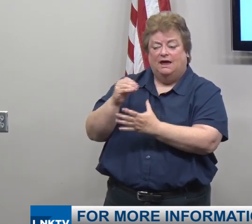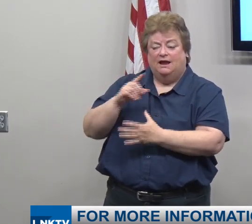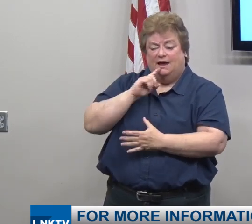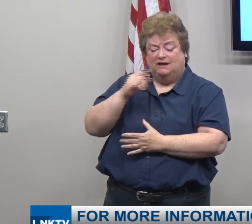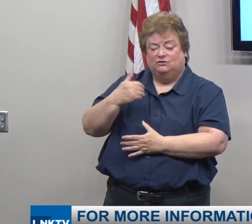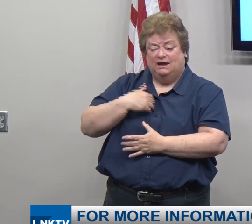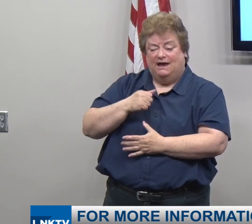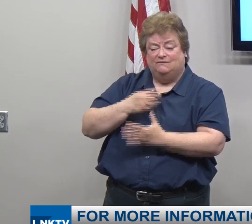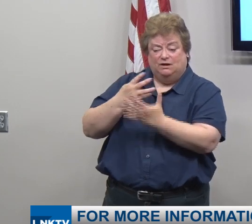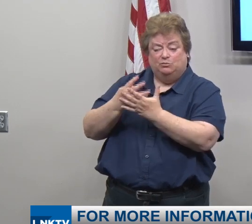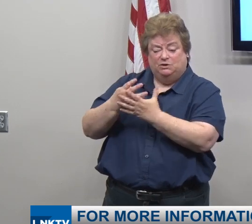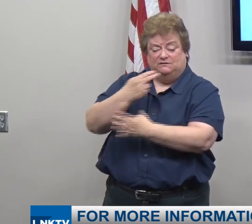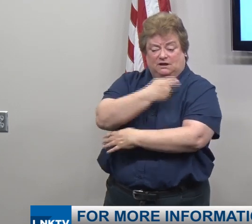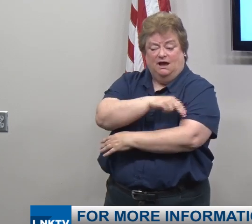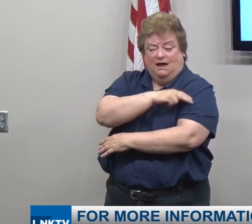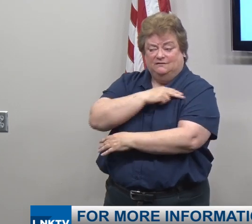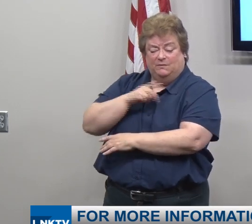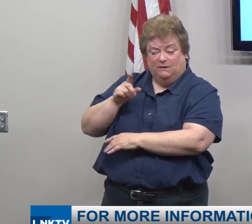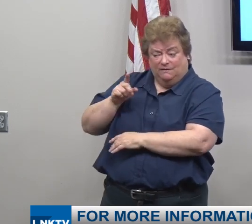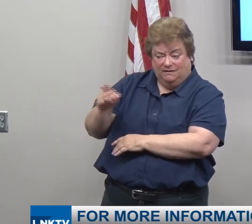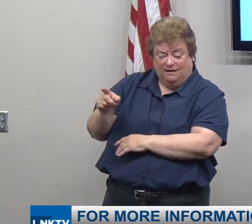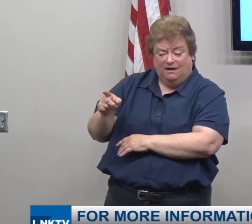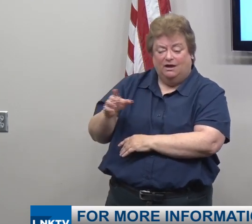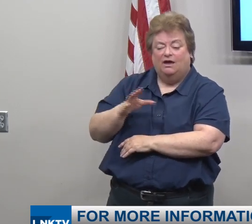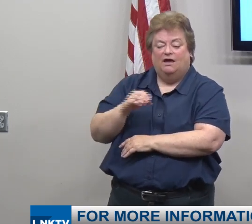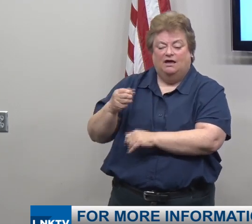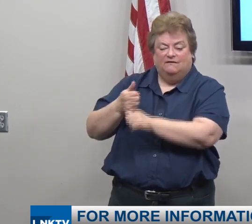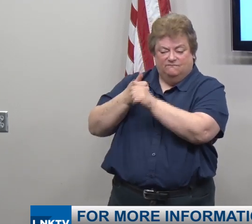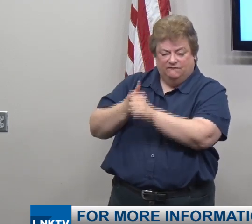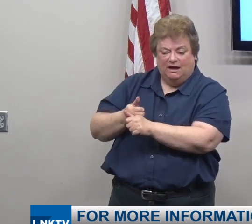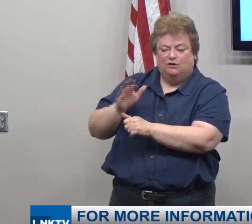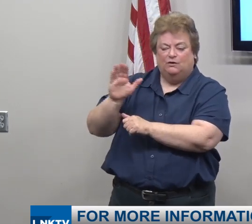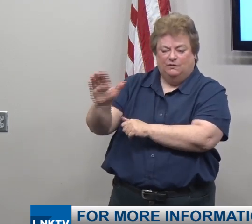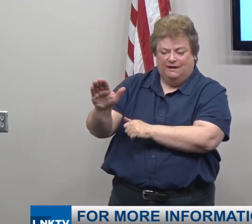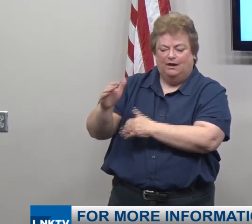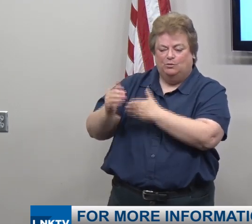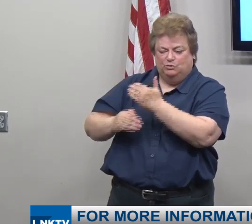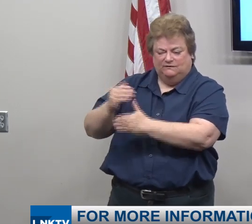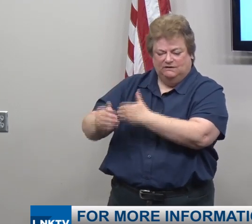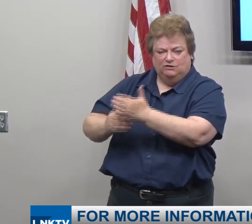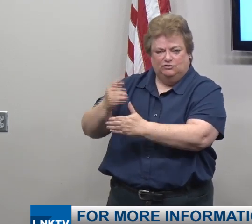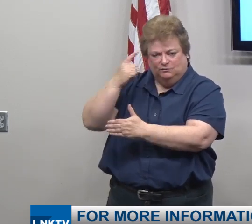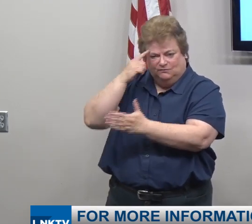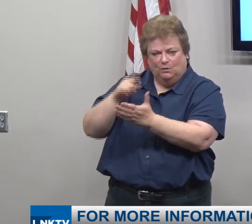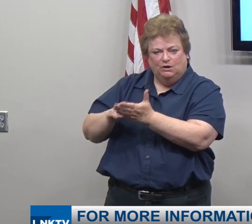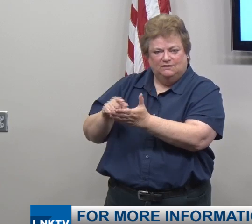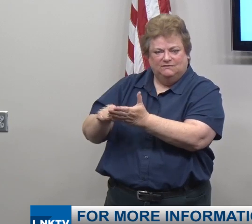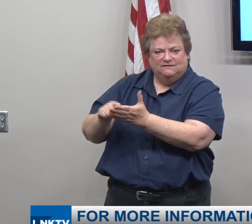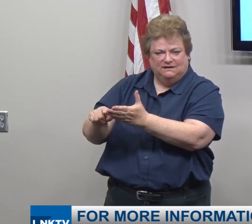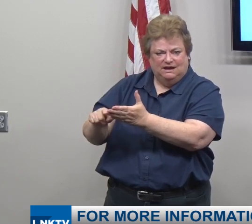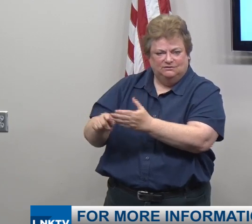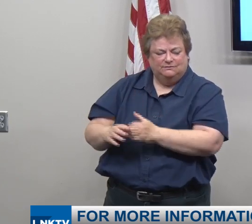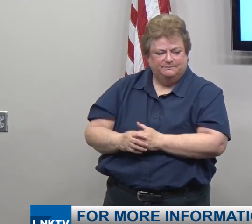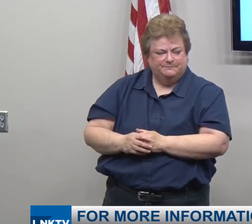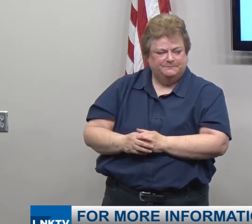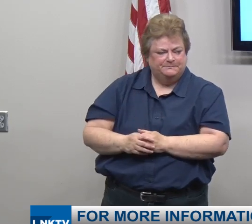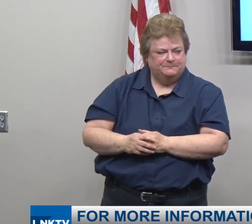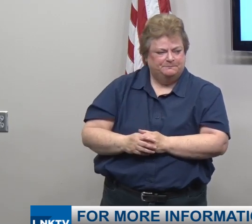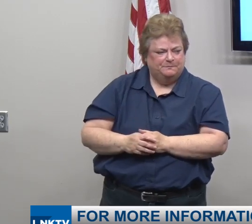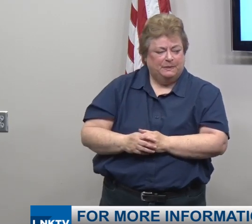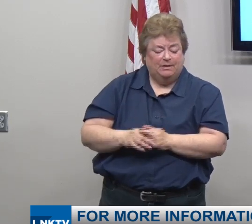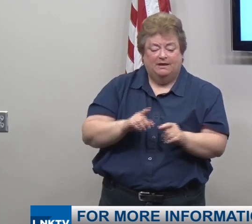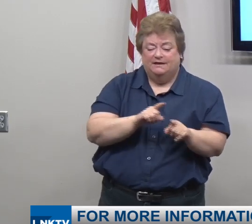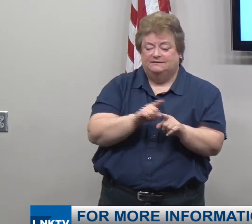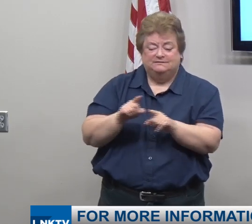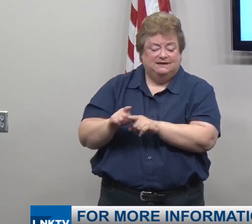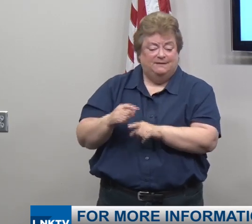hospital. And they follow those standard procedures for investigation, just like we